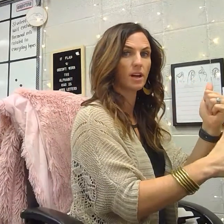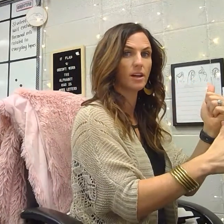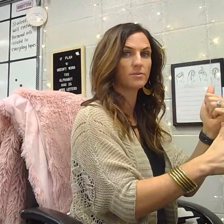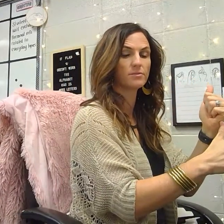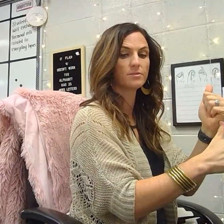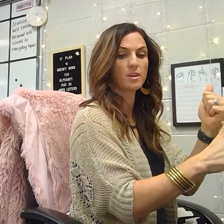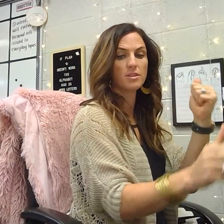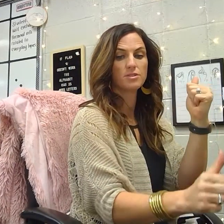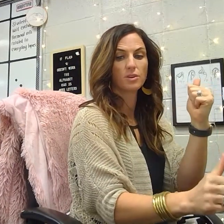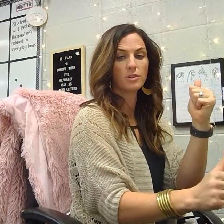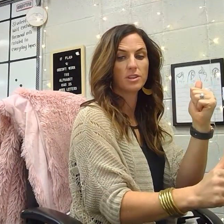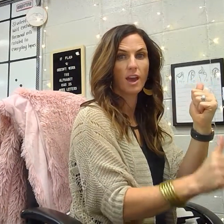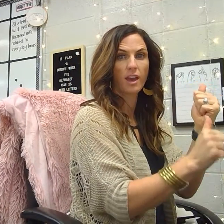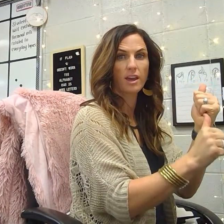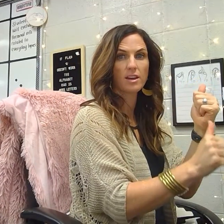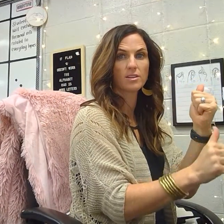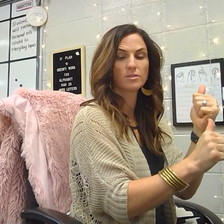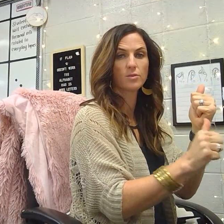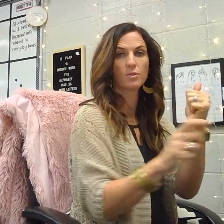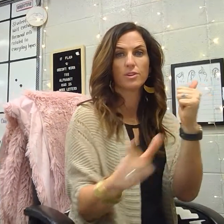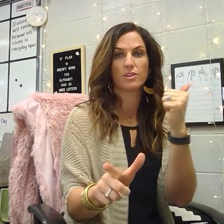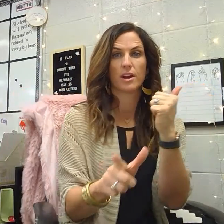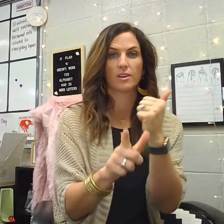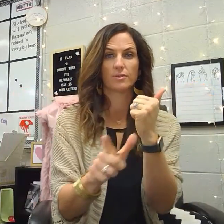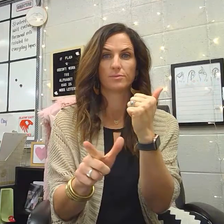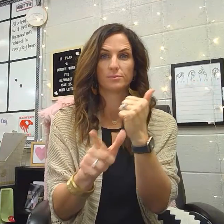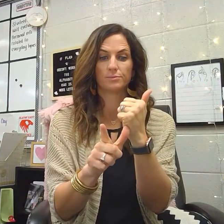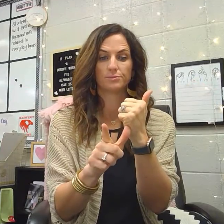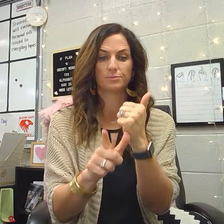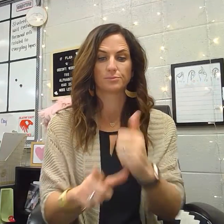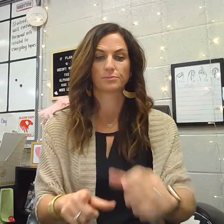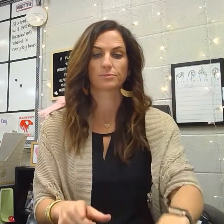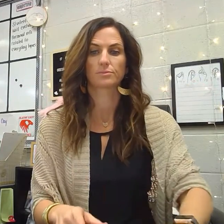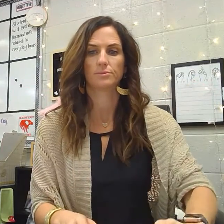Okay, so with the A or with the L.